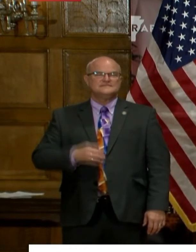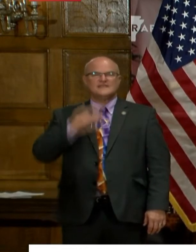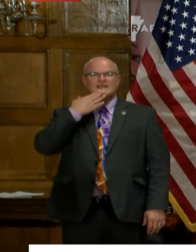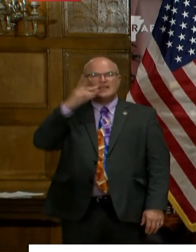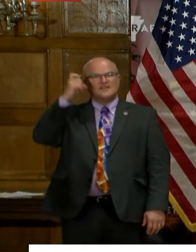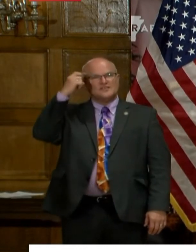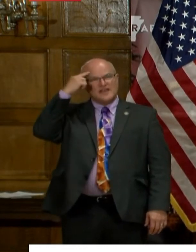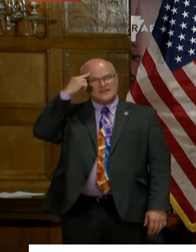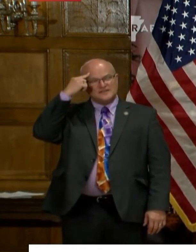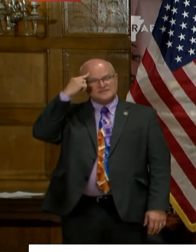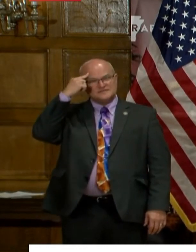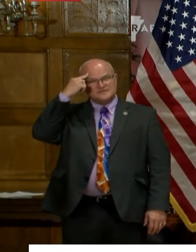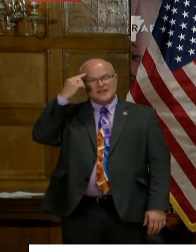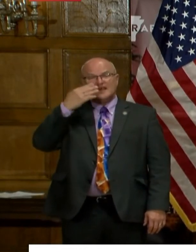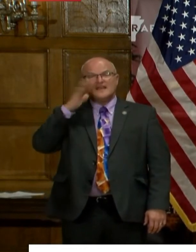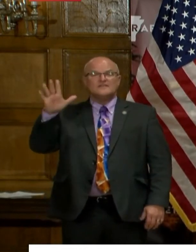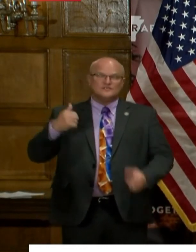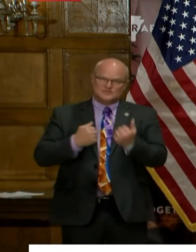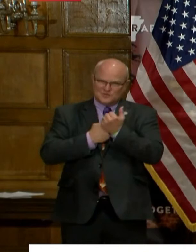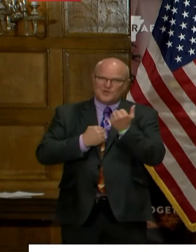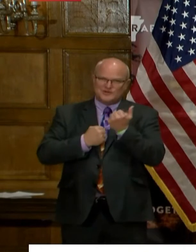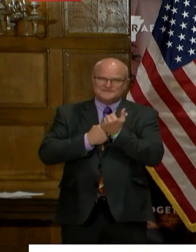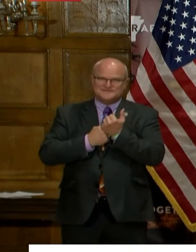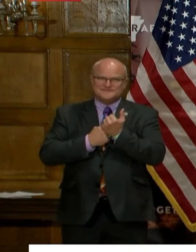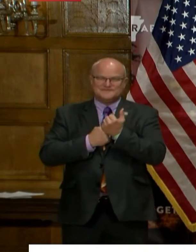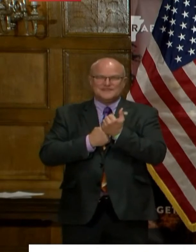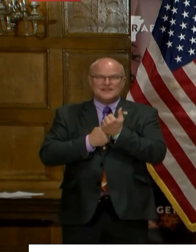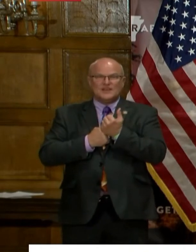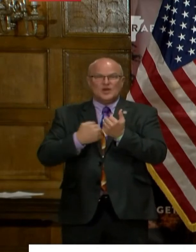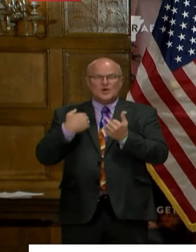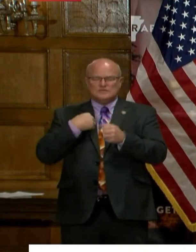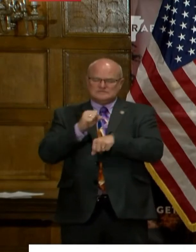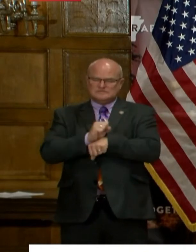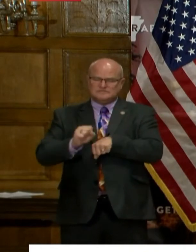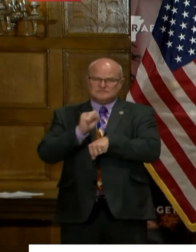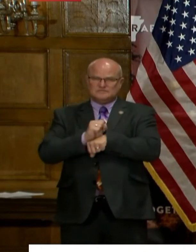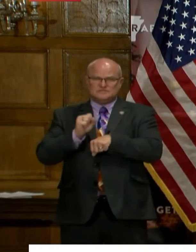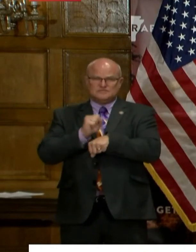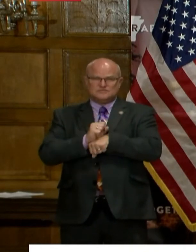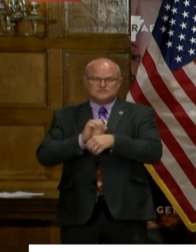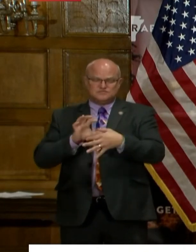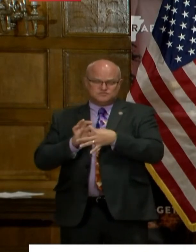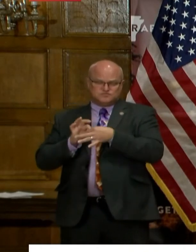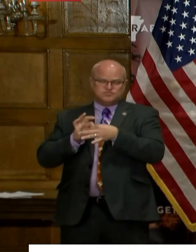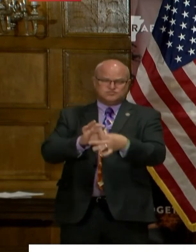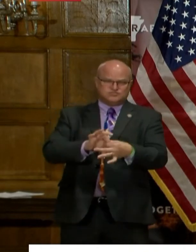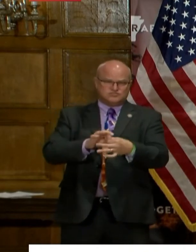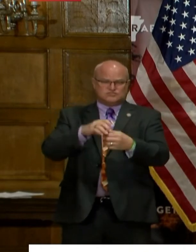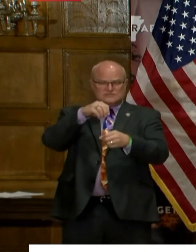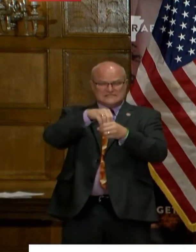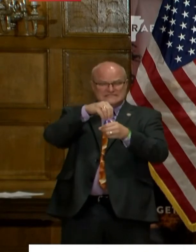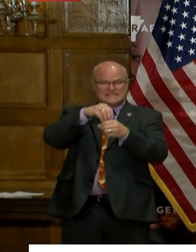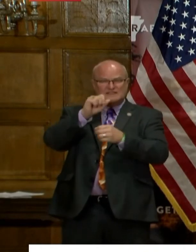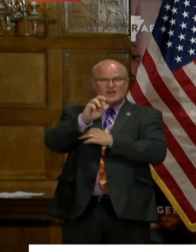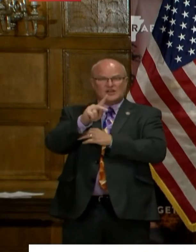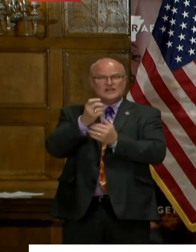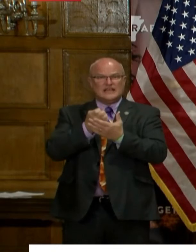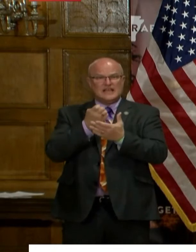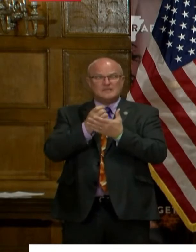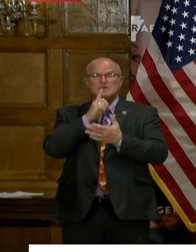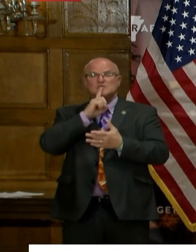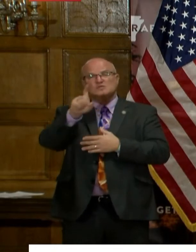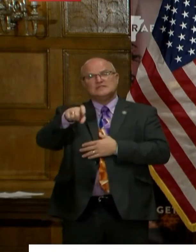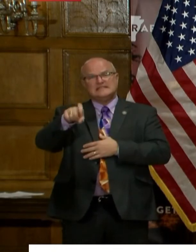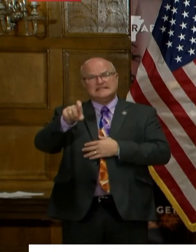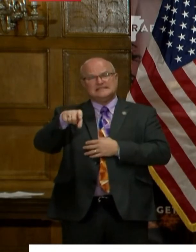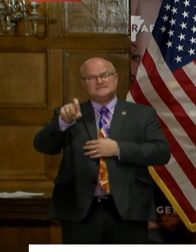Thank you, Governor, and thank you for your support as we have worked to get relief to some entities within the Arkansas economy that truly